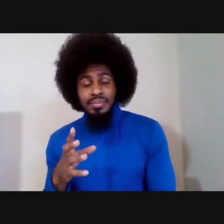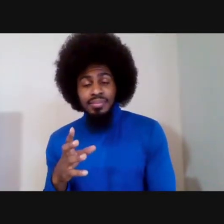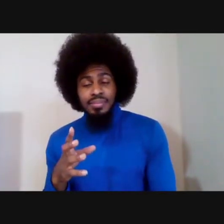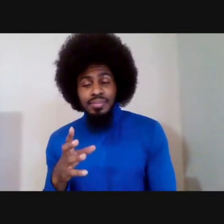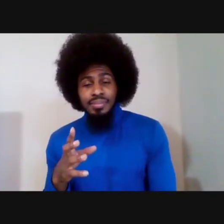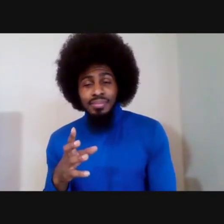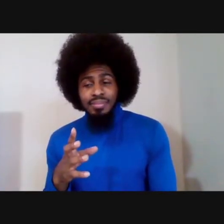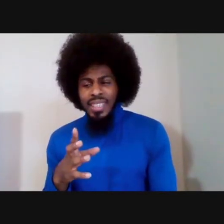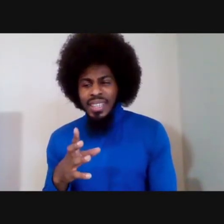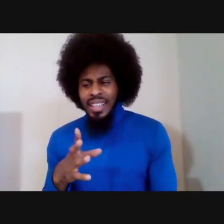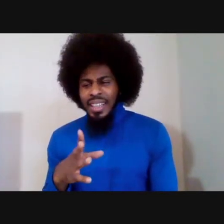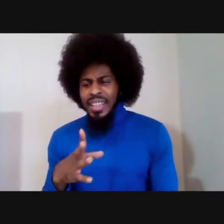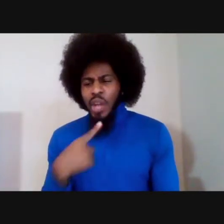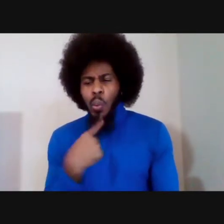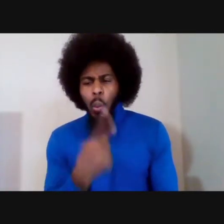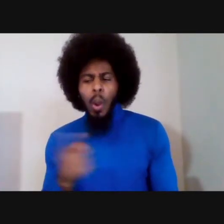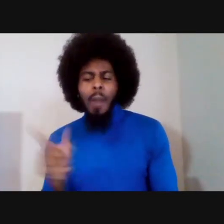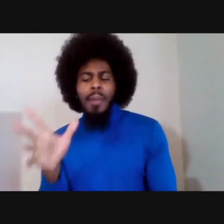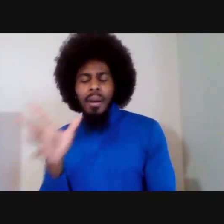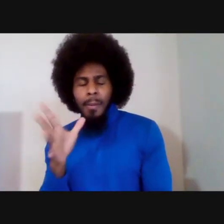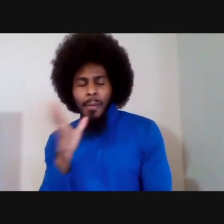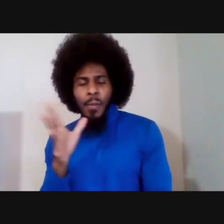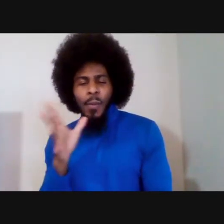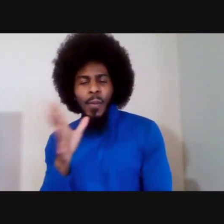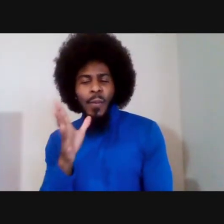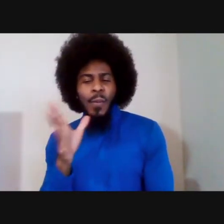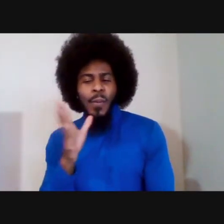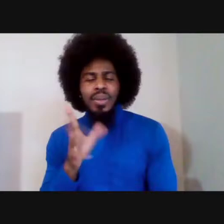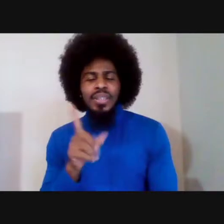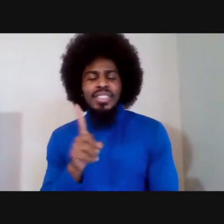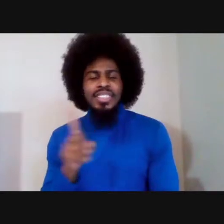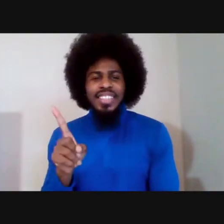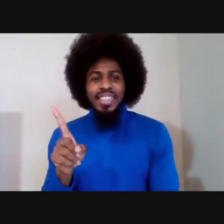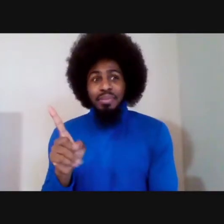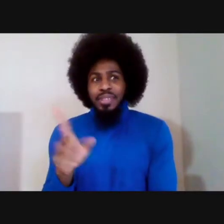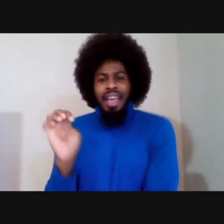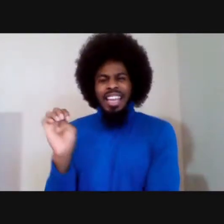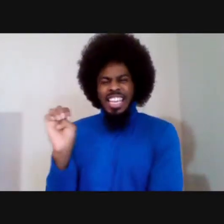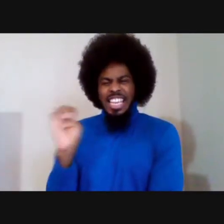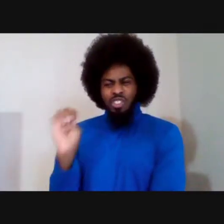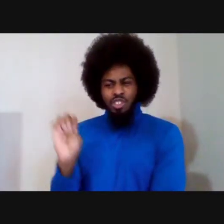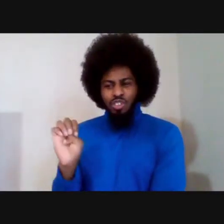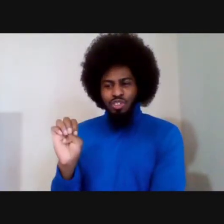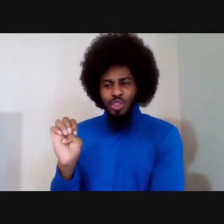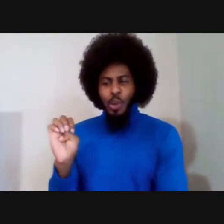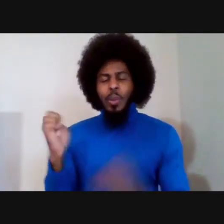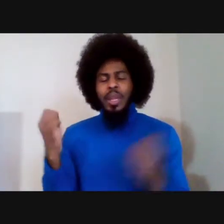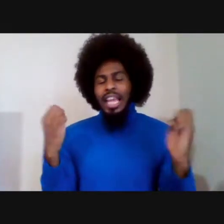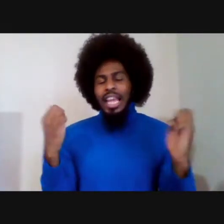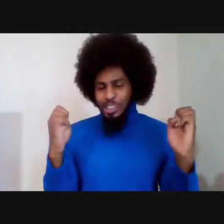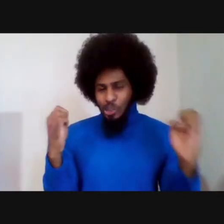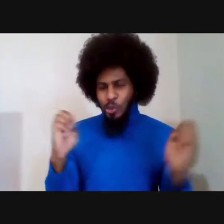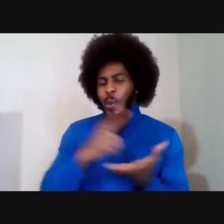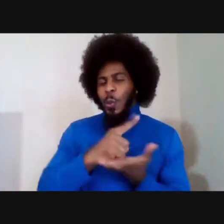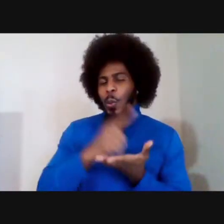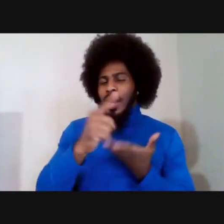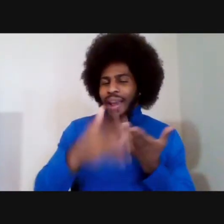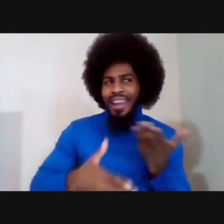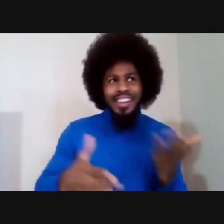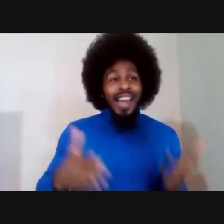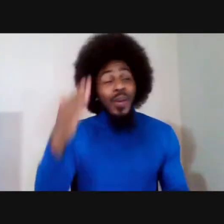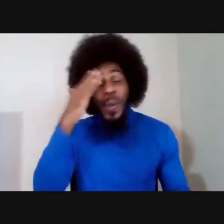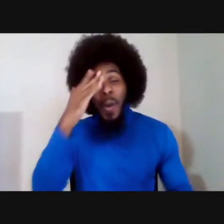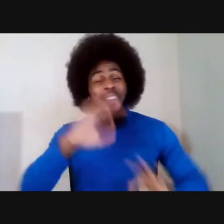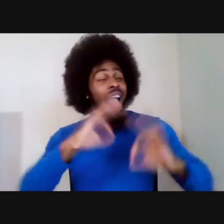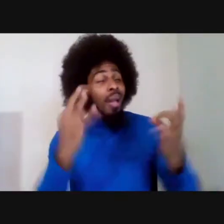Easter weekend. It was not the right time, but I was like, this is what I gotta say. So I did that. I knew a bunch of family was going to be around.